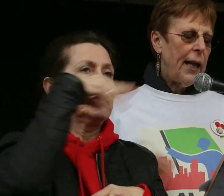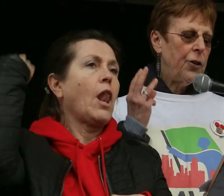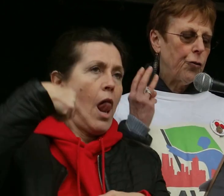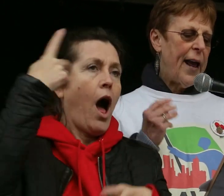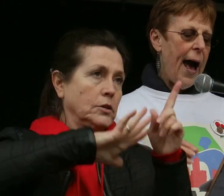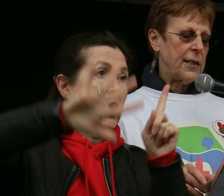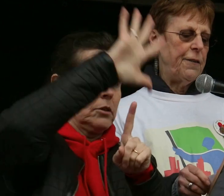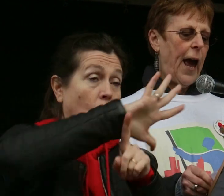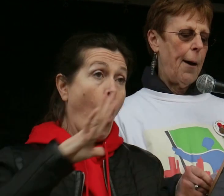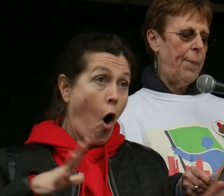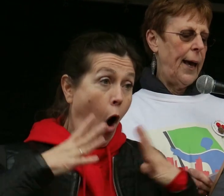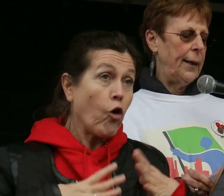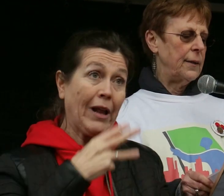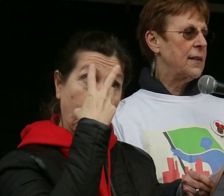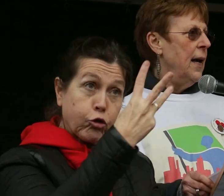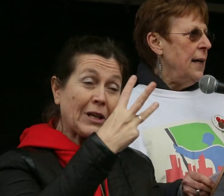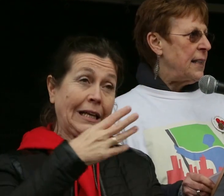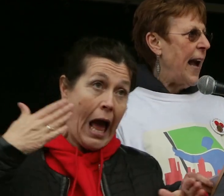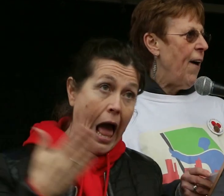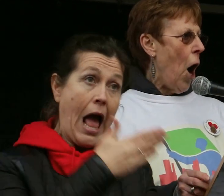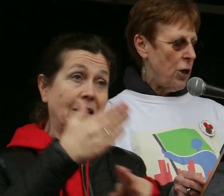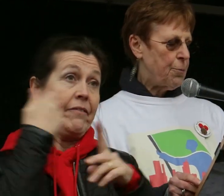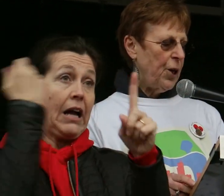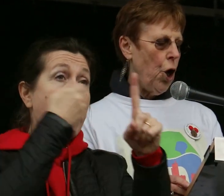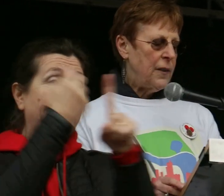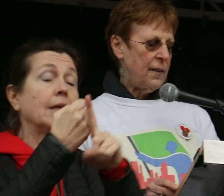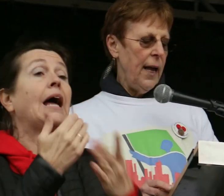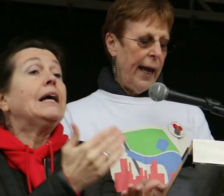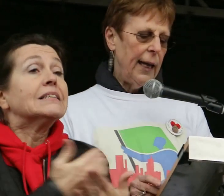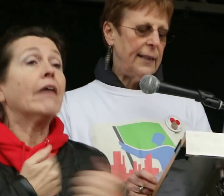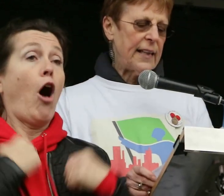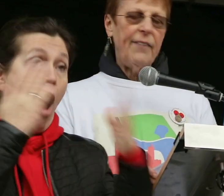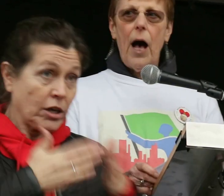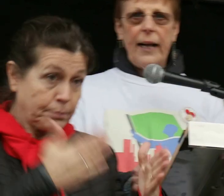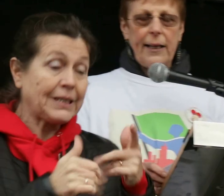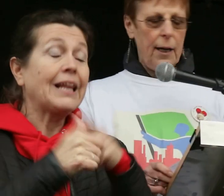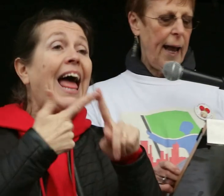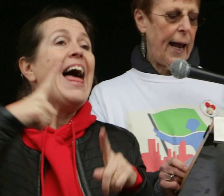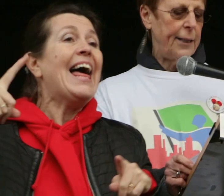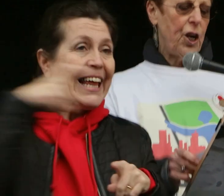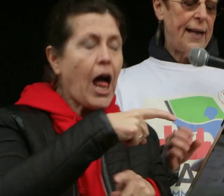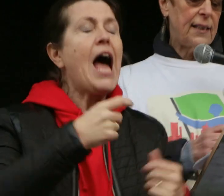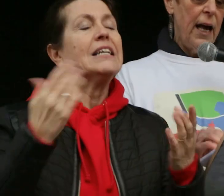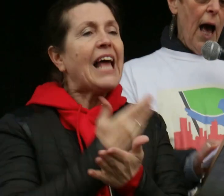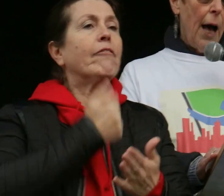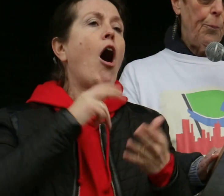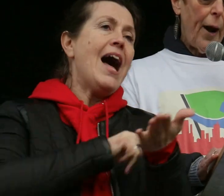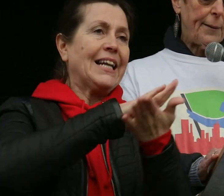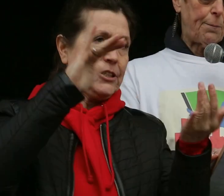were already 3 active campaigns, Save Our Hospitals, Ealing Save Our